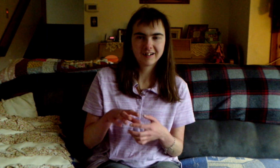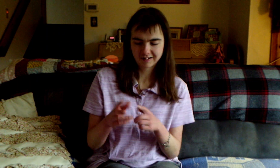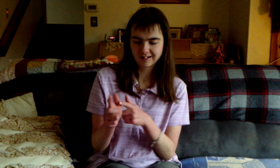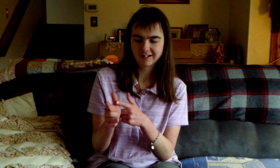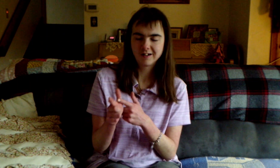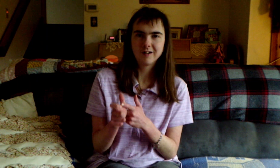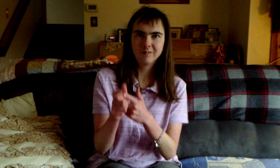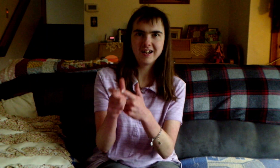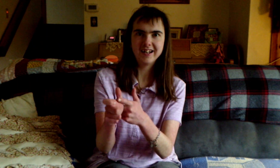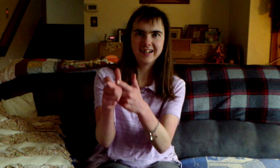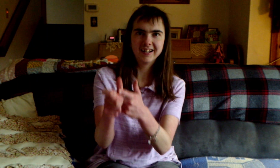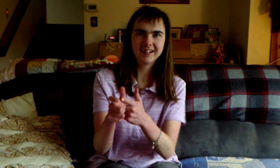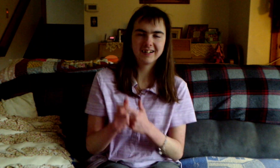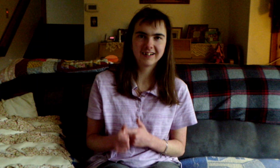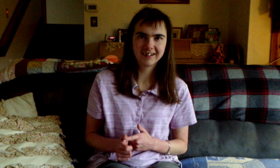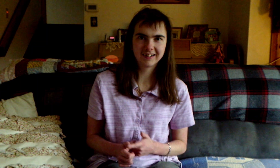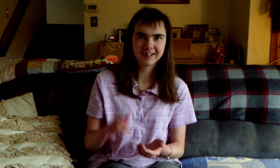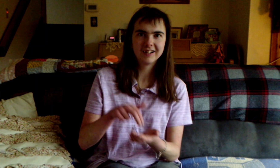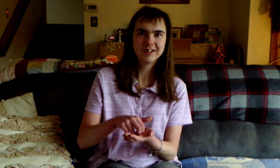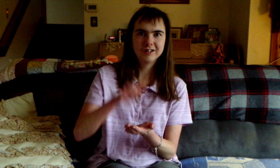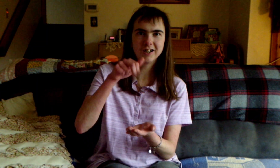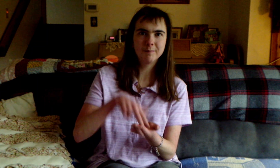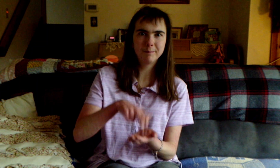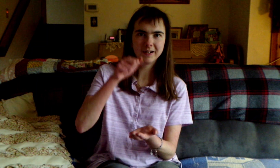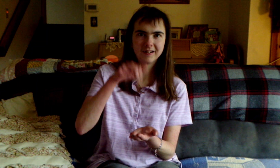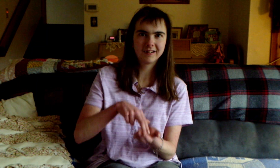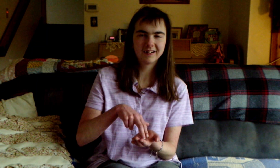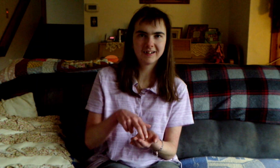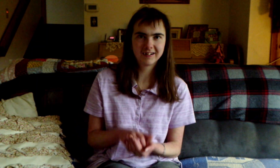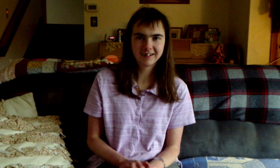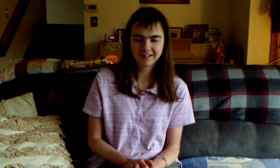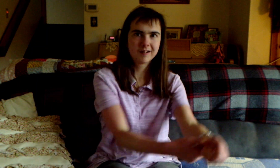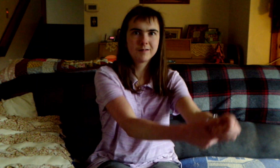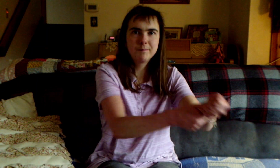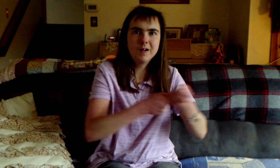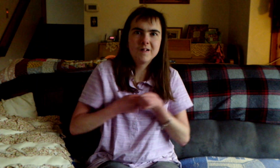Run. Jump. Pull.